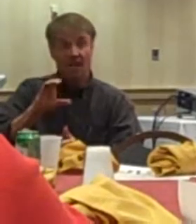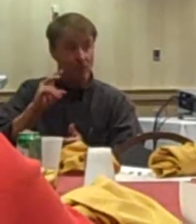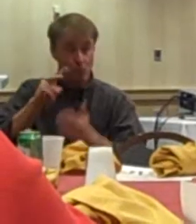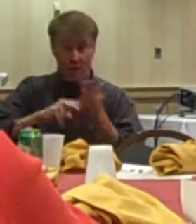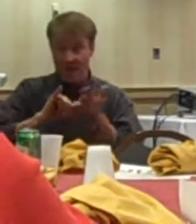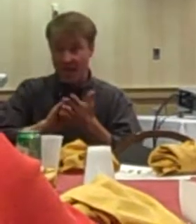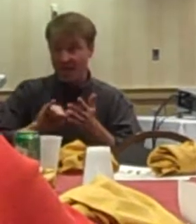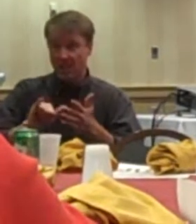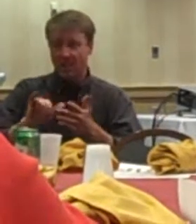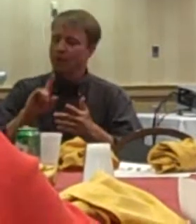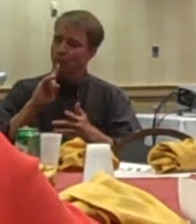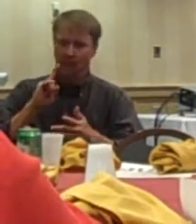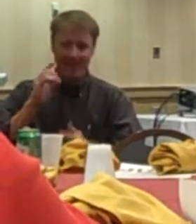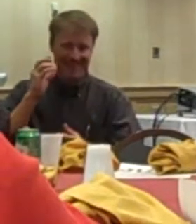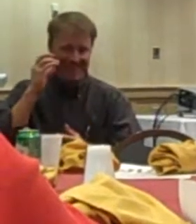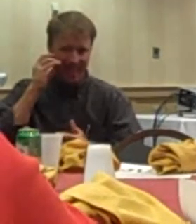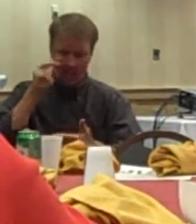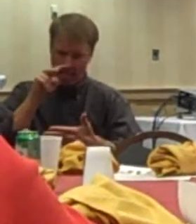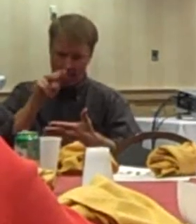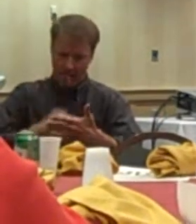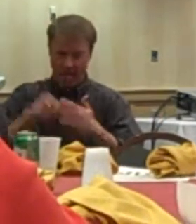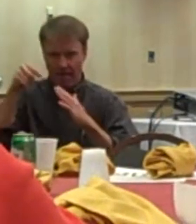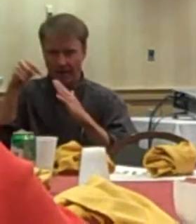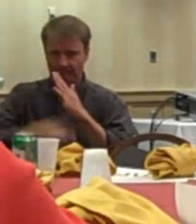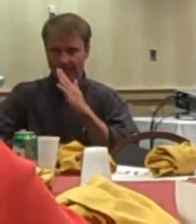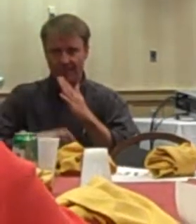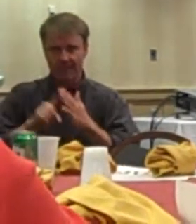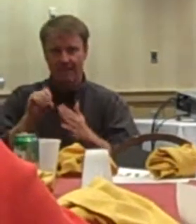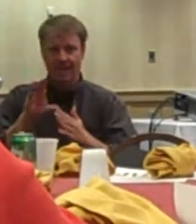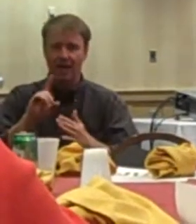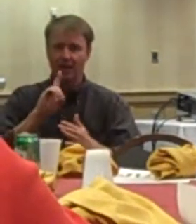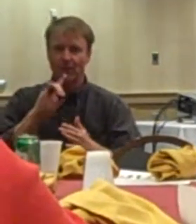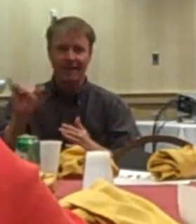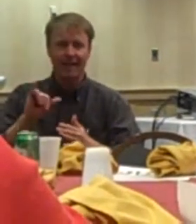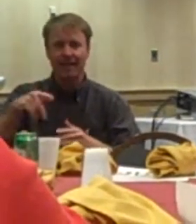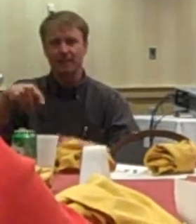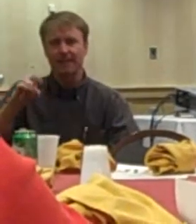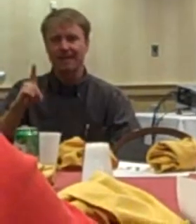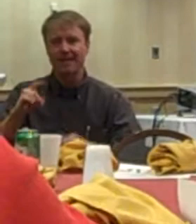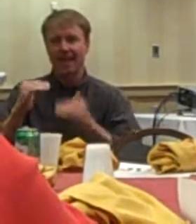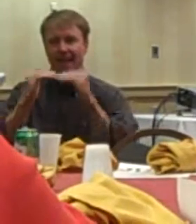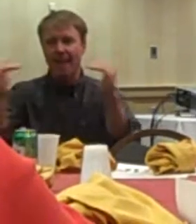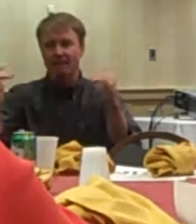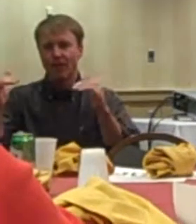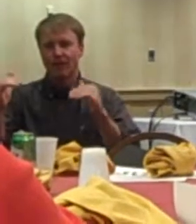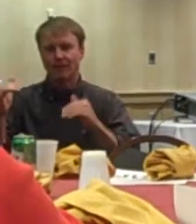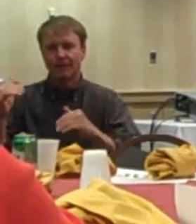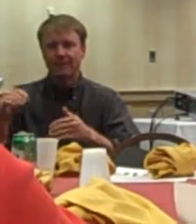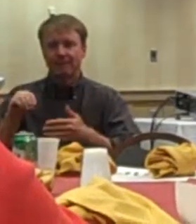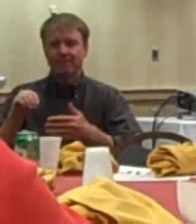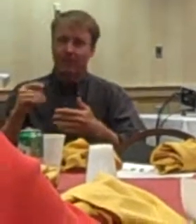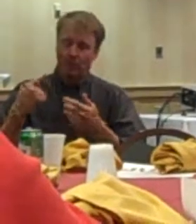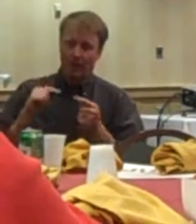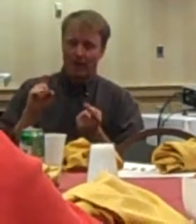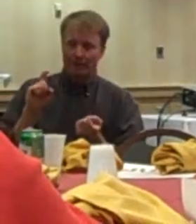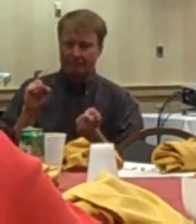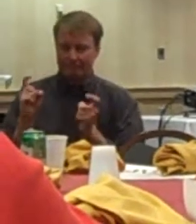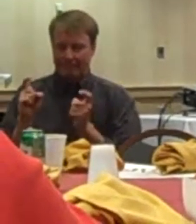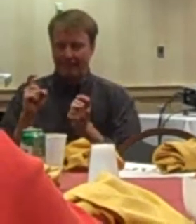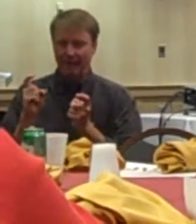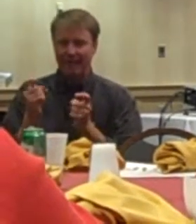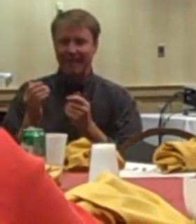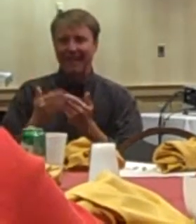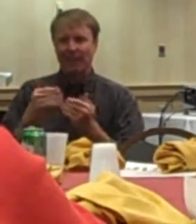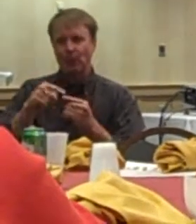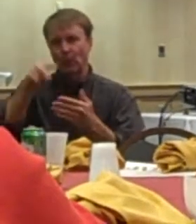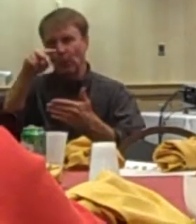up. They're dense. They're sort of, dissertation-like. We've tried to edit them to make them more